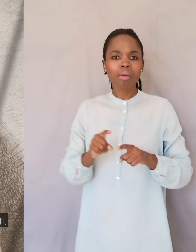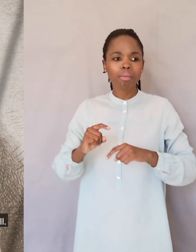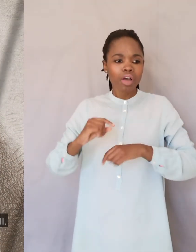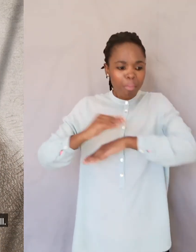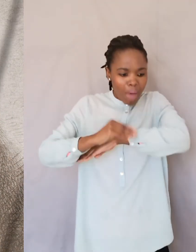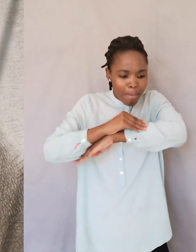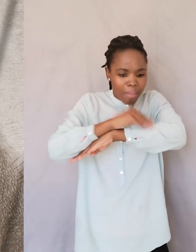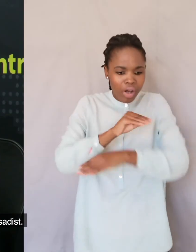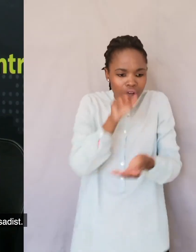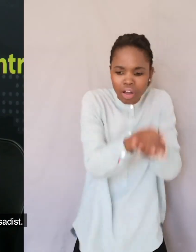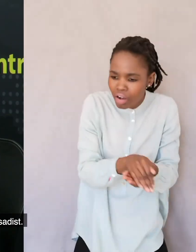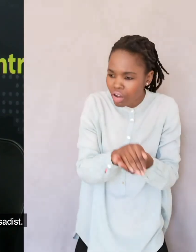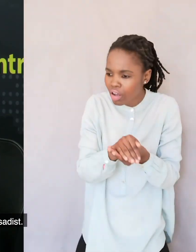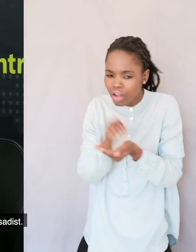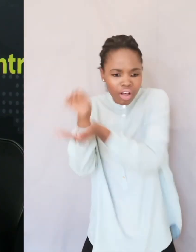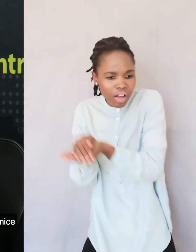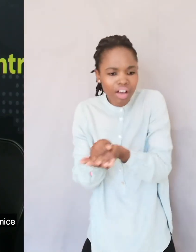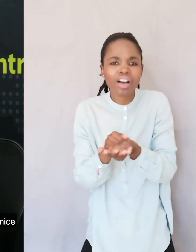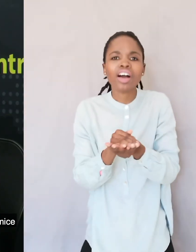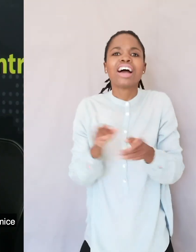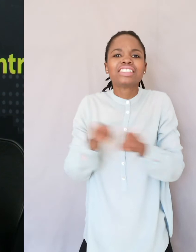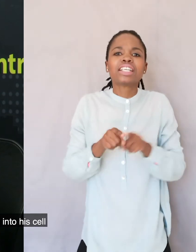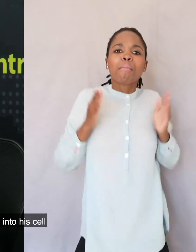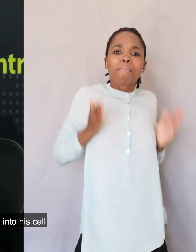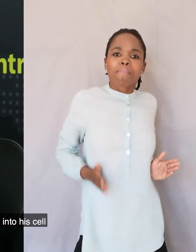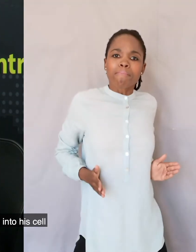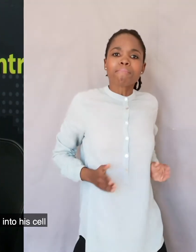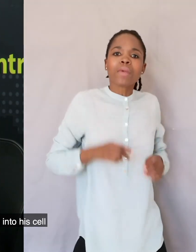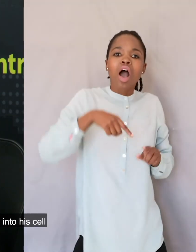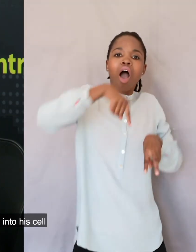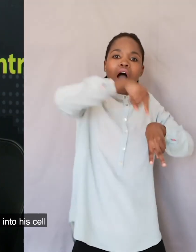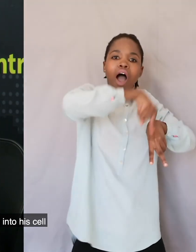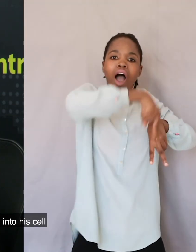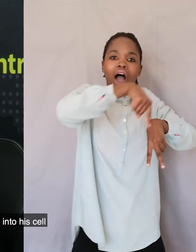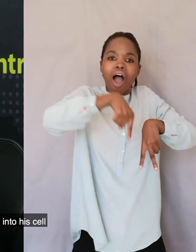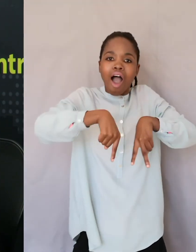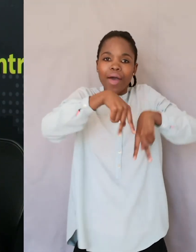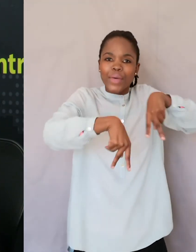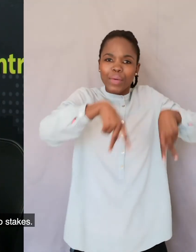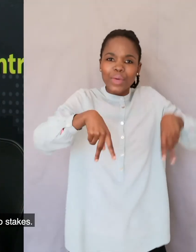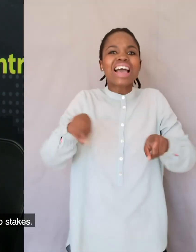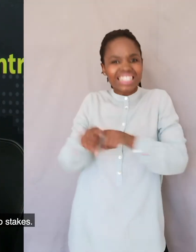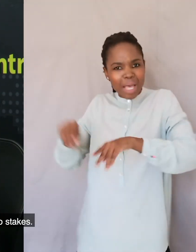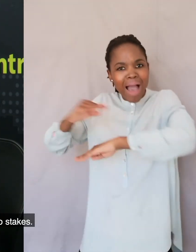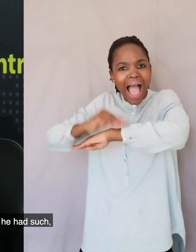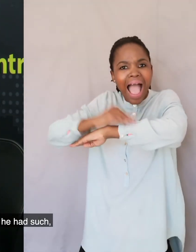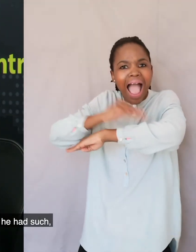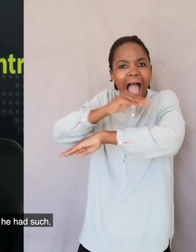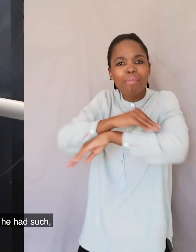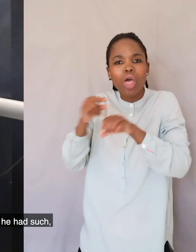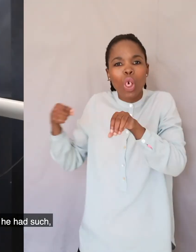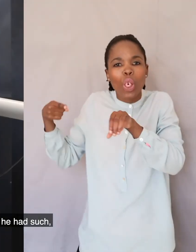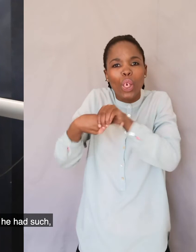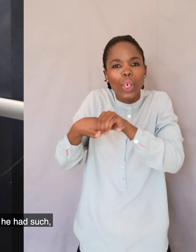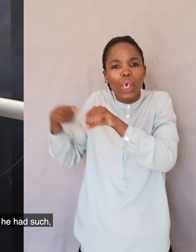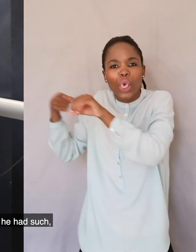in his cell. The little sadist. He was hurting mice and other things that ran into his cell and putting them onto stakes. Exactly.